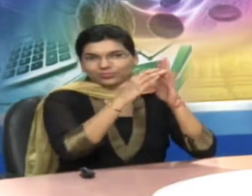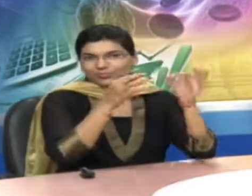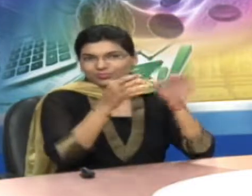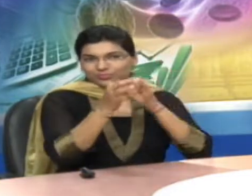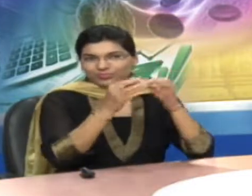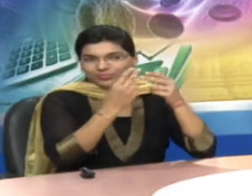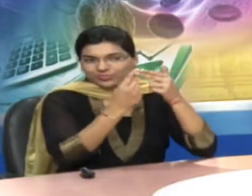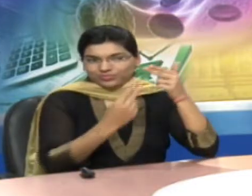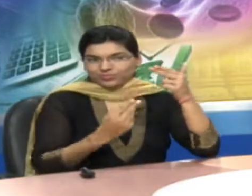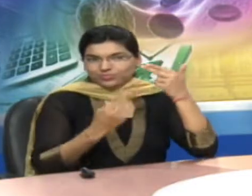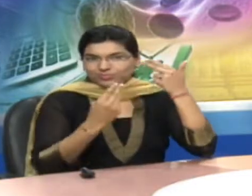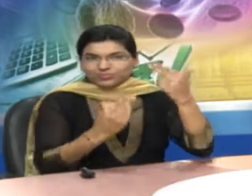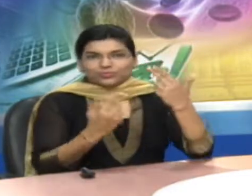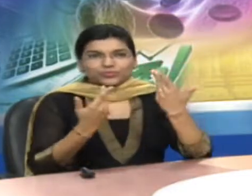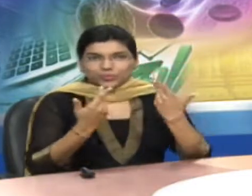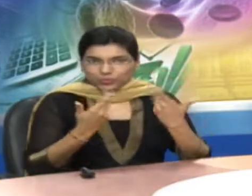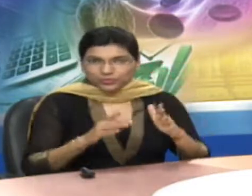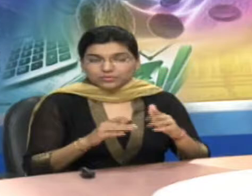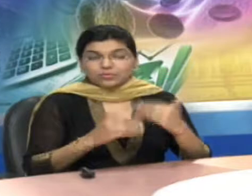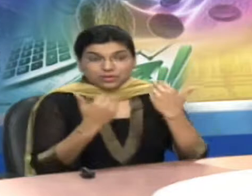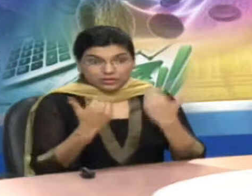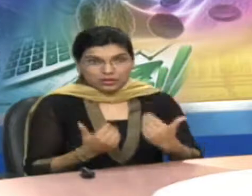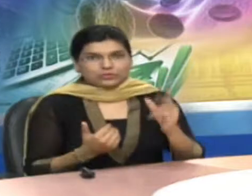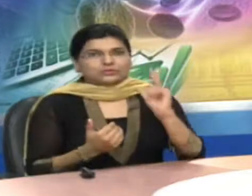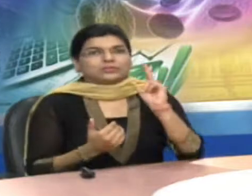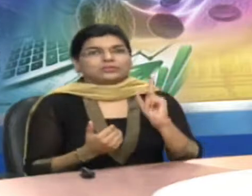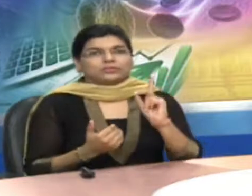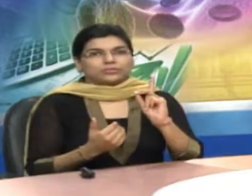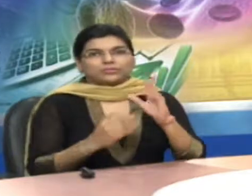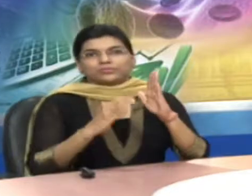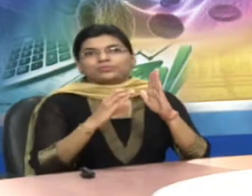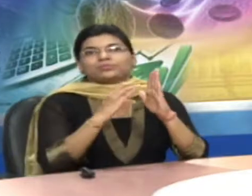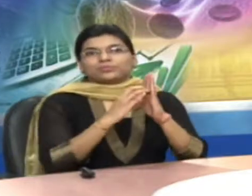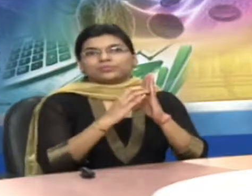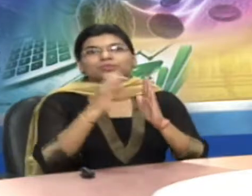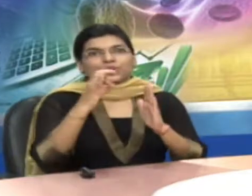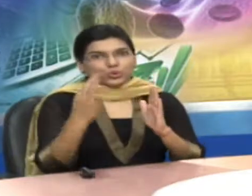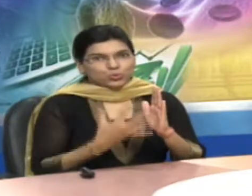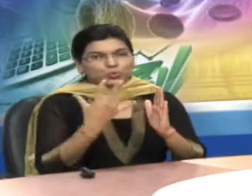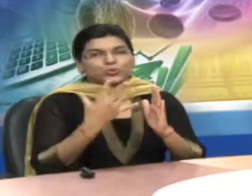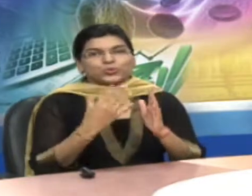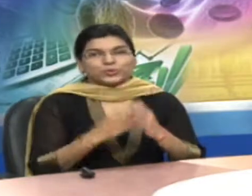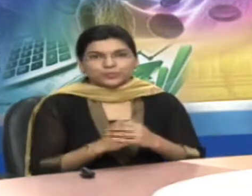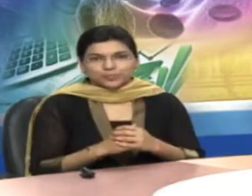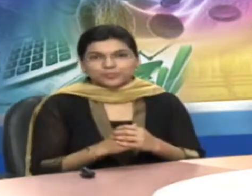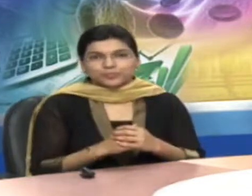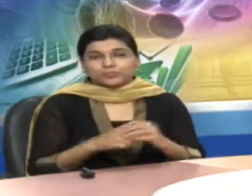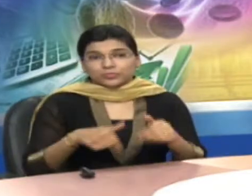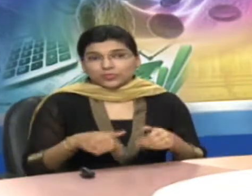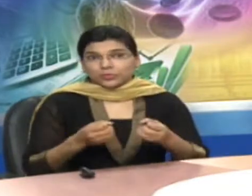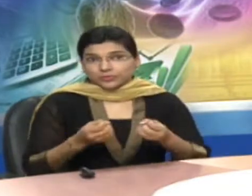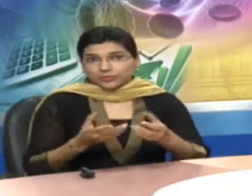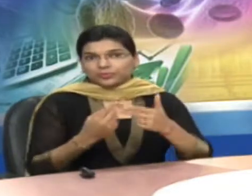Earlier we had read a paragraph. Now we would be doing a second